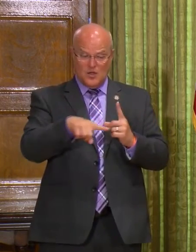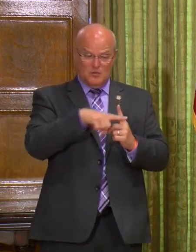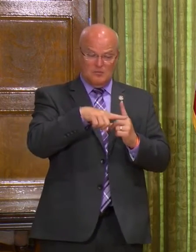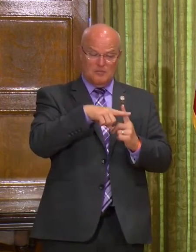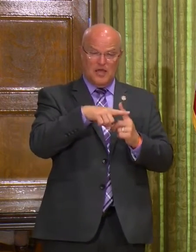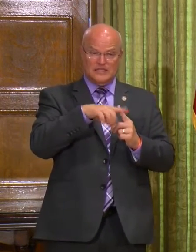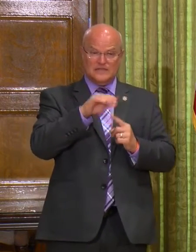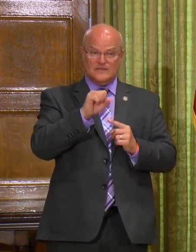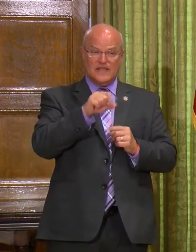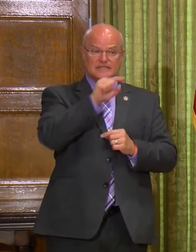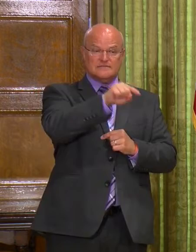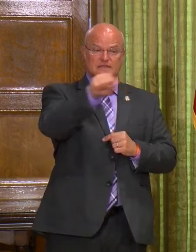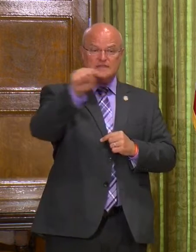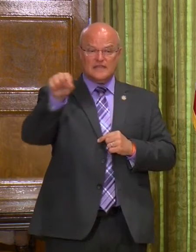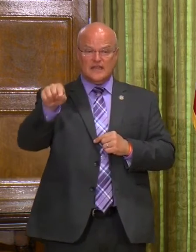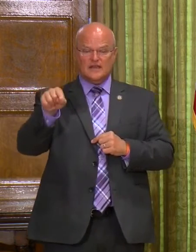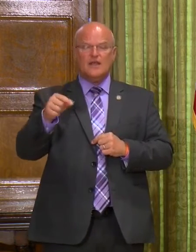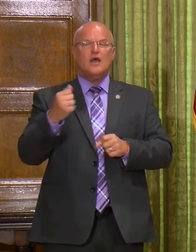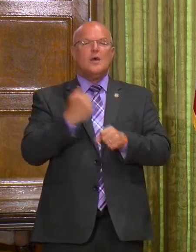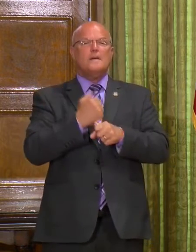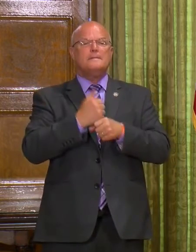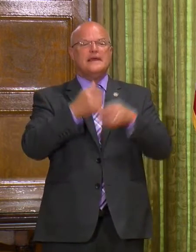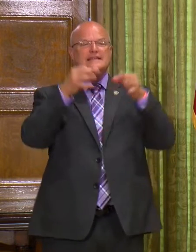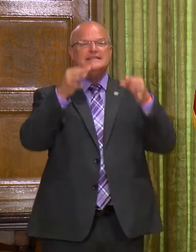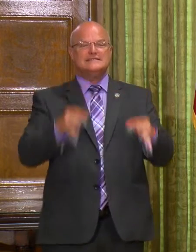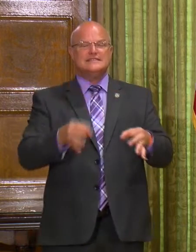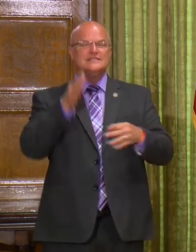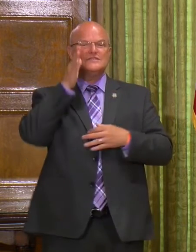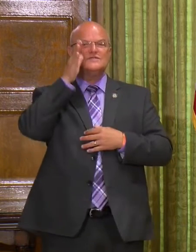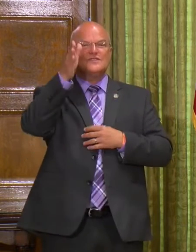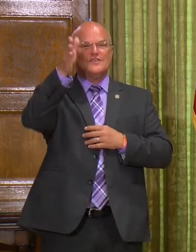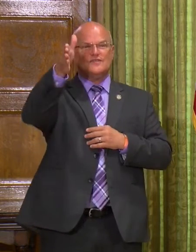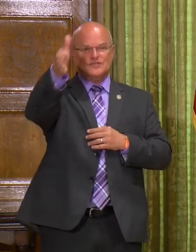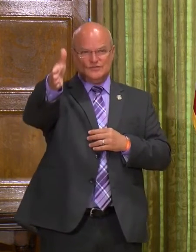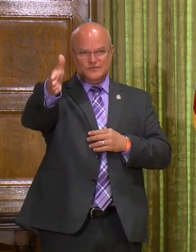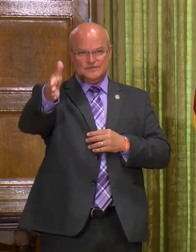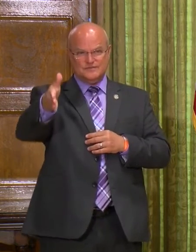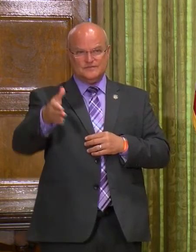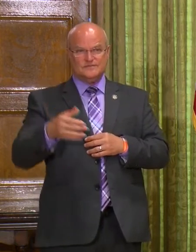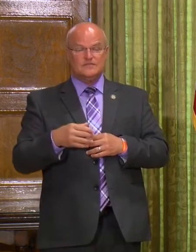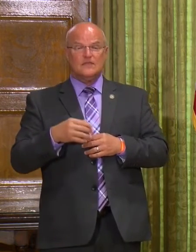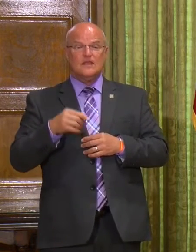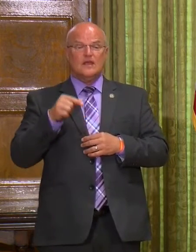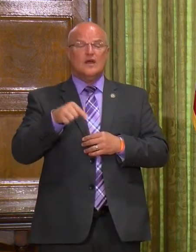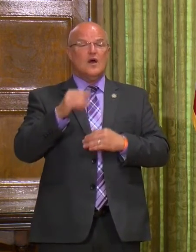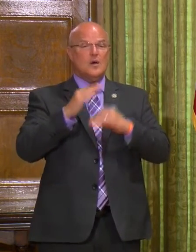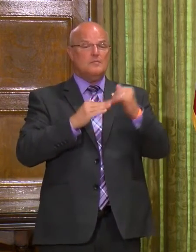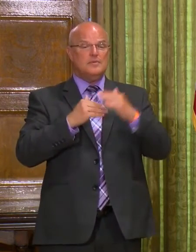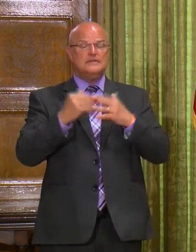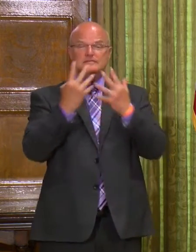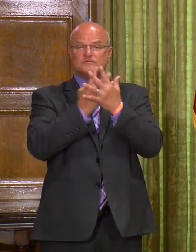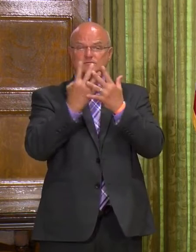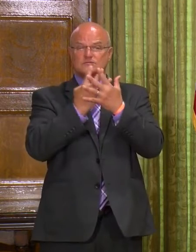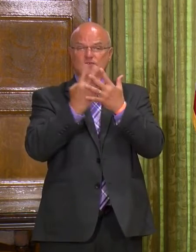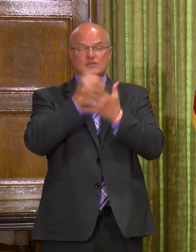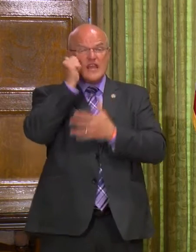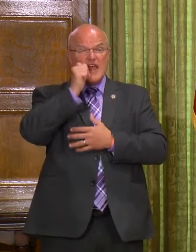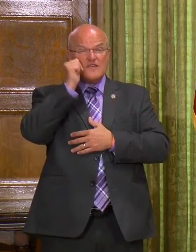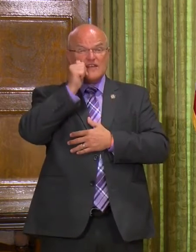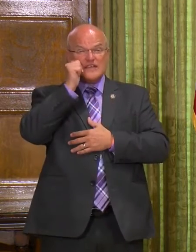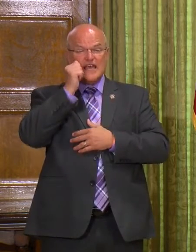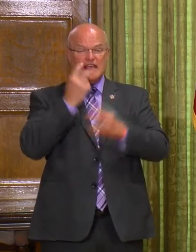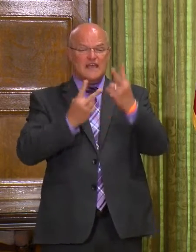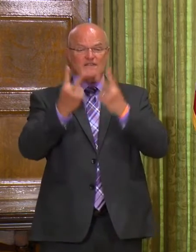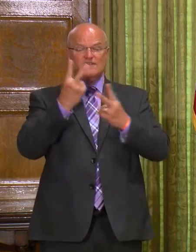cases are will help us make decisions and implications for the future. While facilities continue to screen every day and